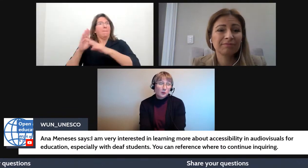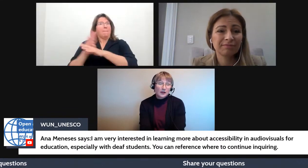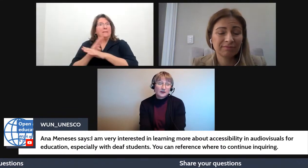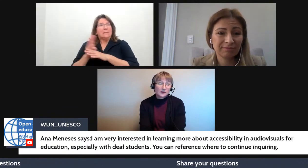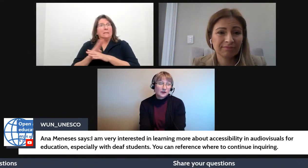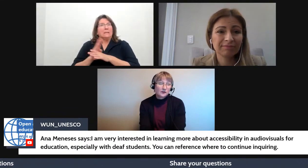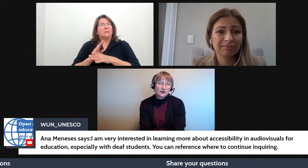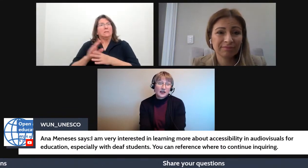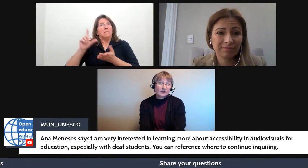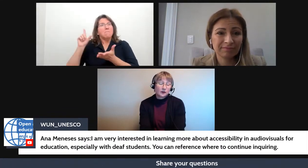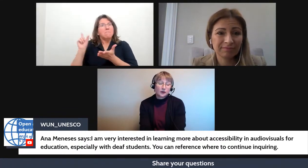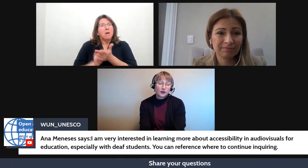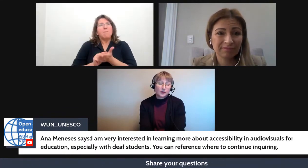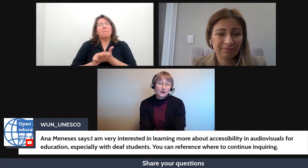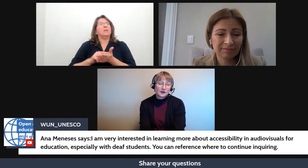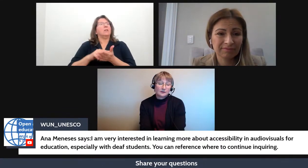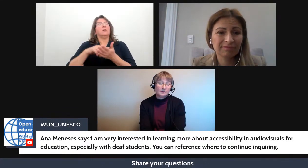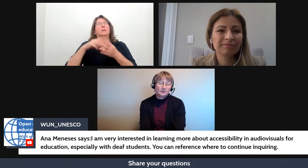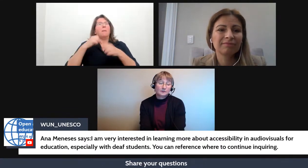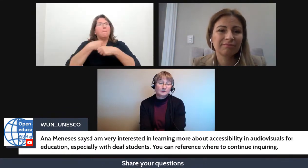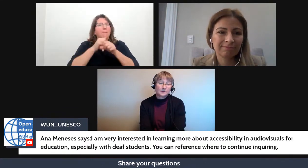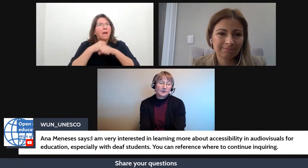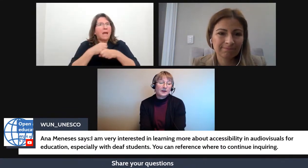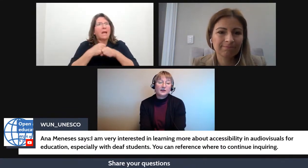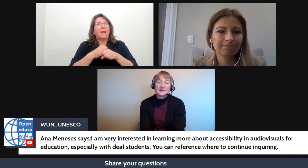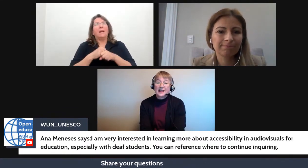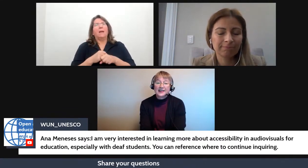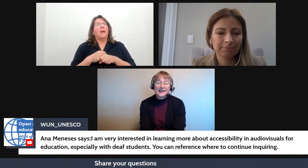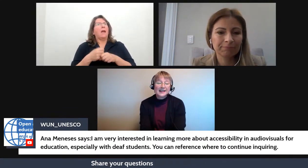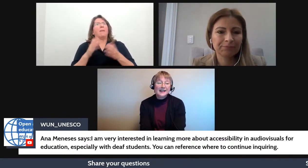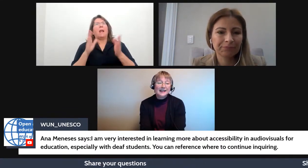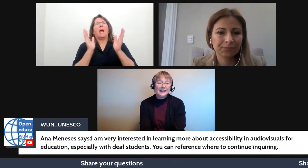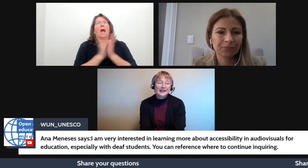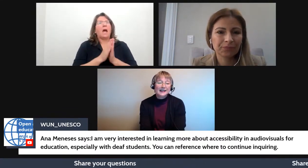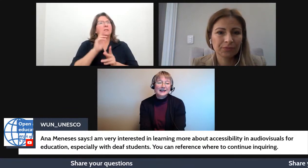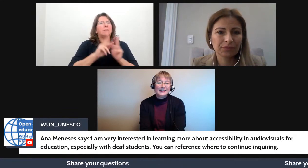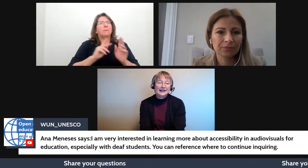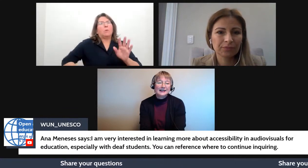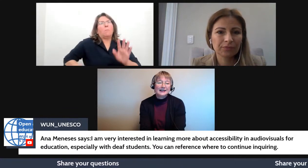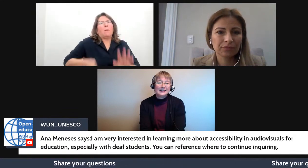really well suited for deaf learners. But there